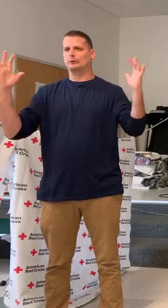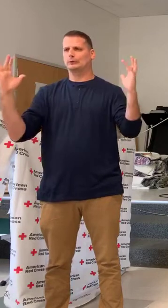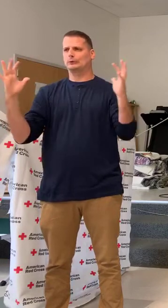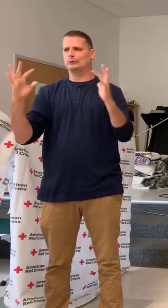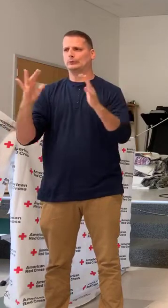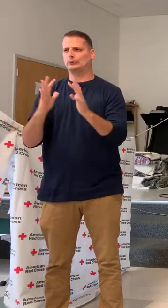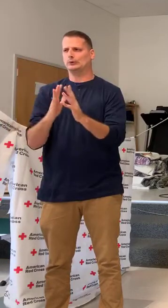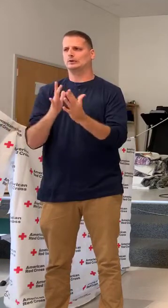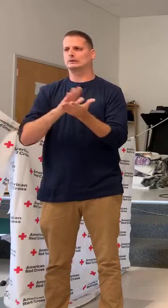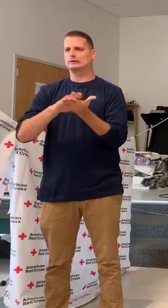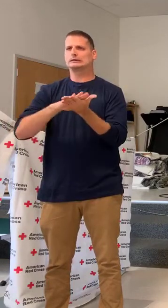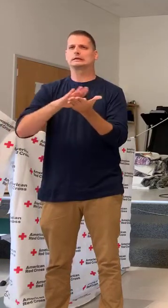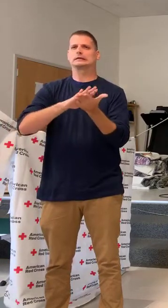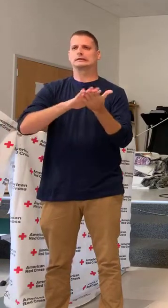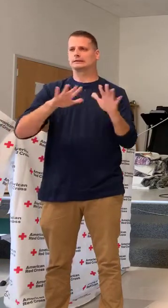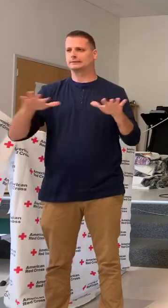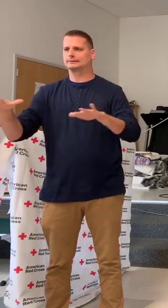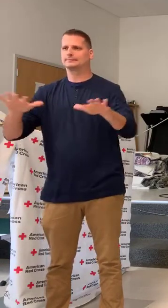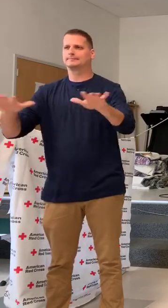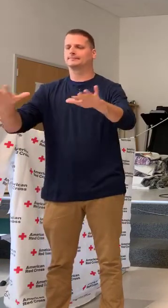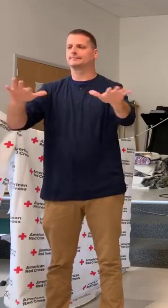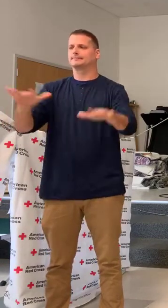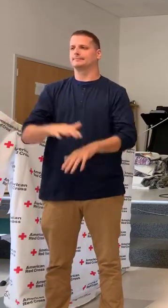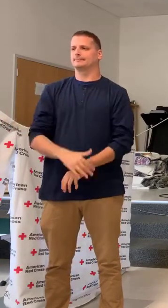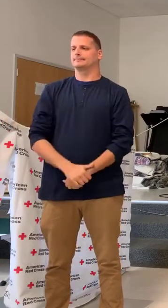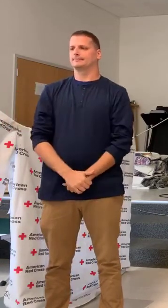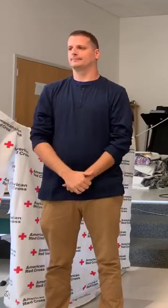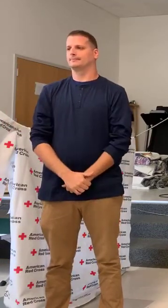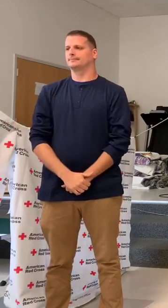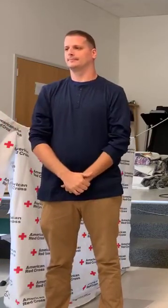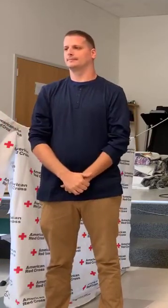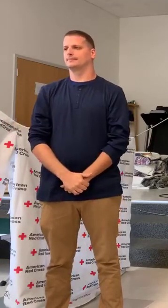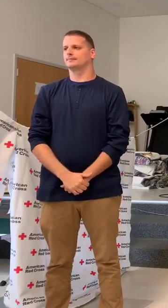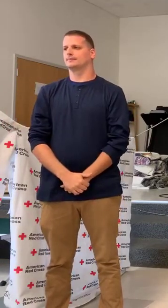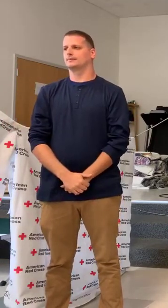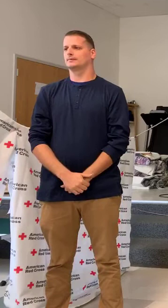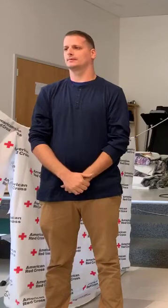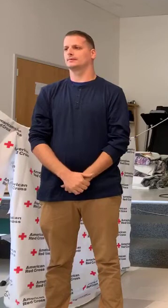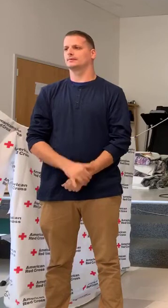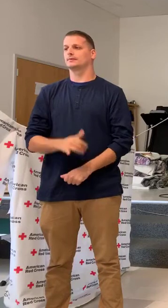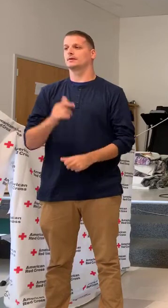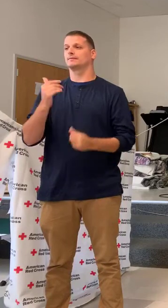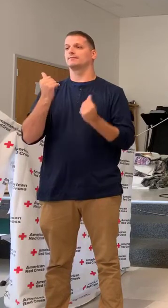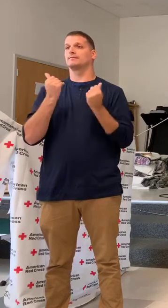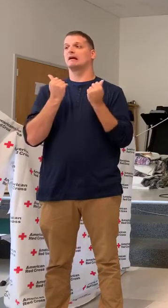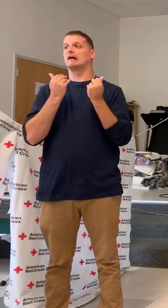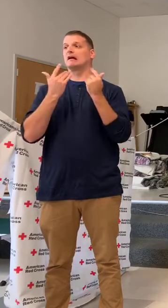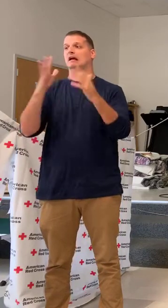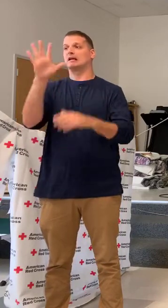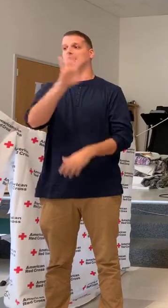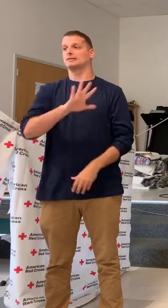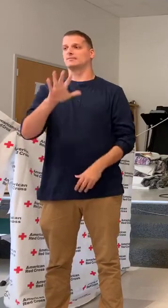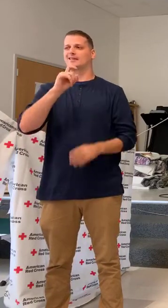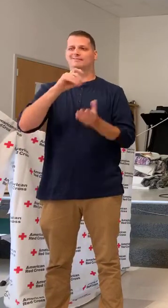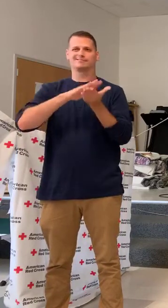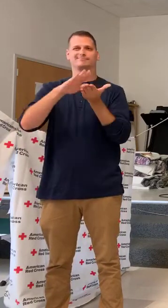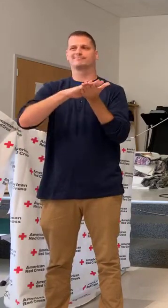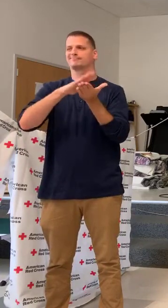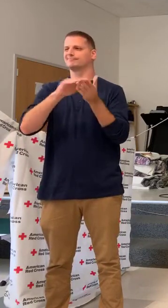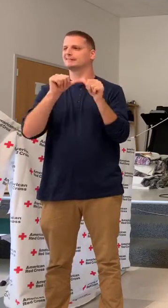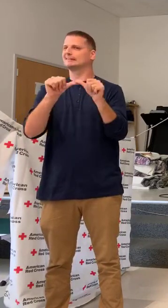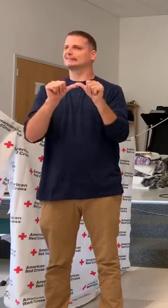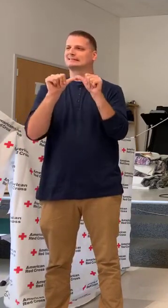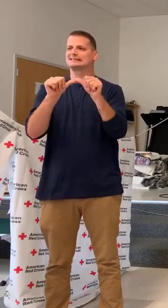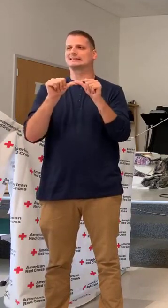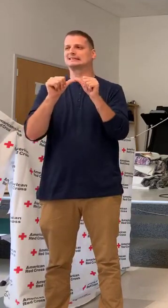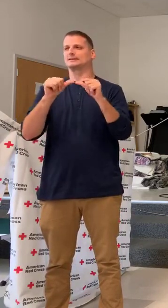the mop-up phase. So once we get around the fire, we'll start mopping up and we'll start progressing interior. And